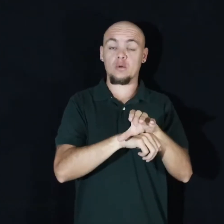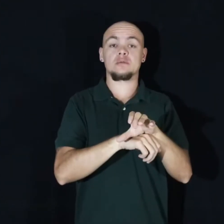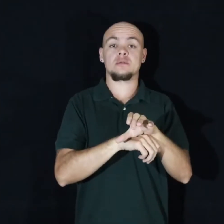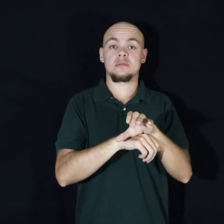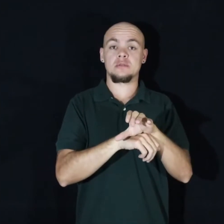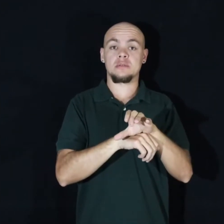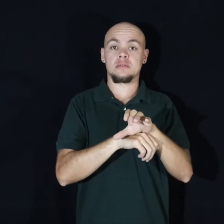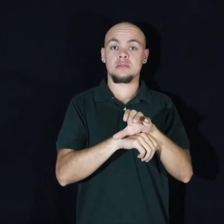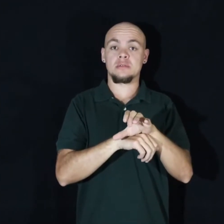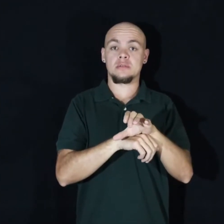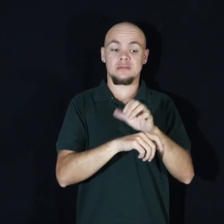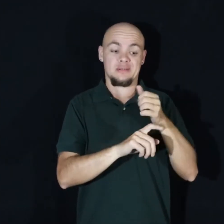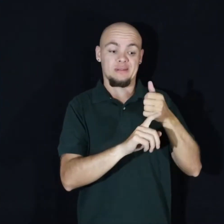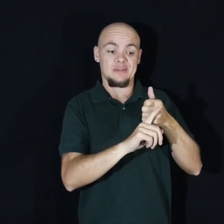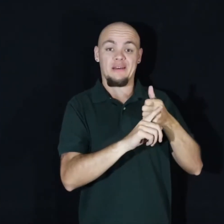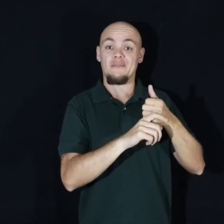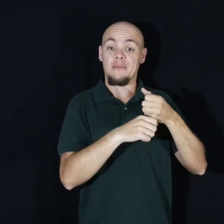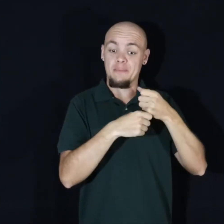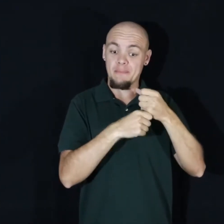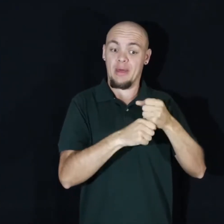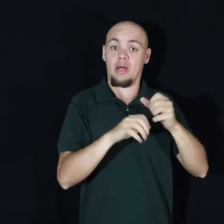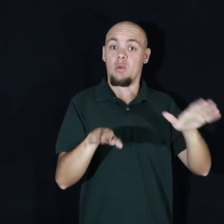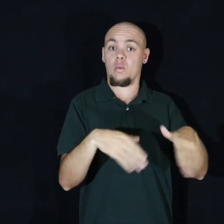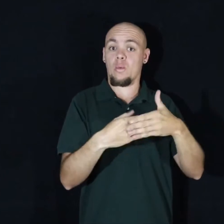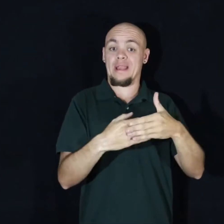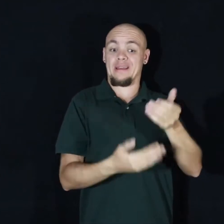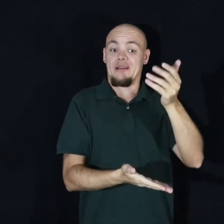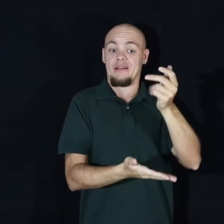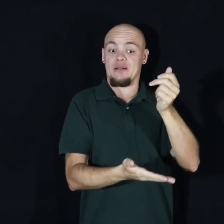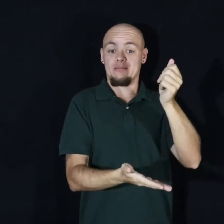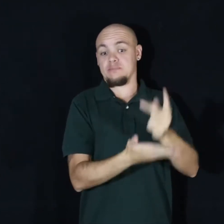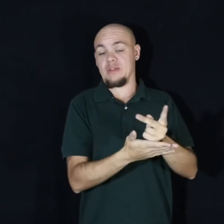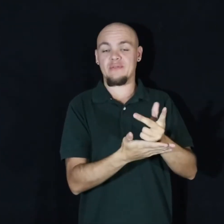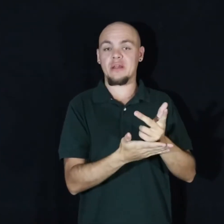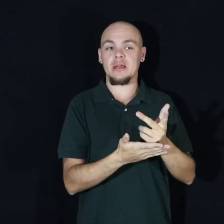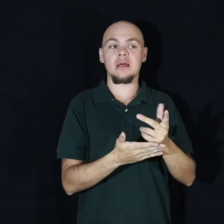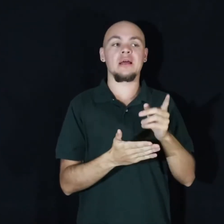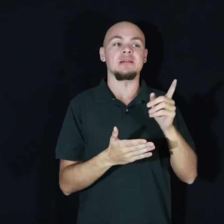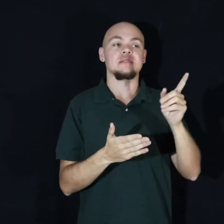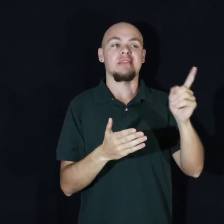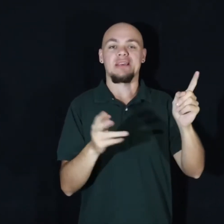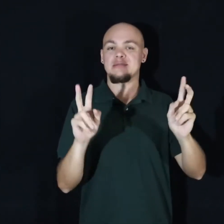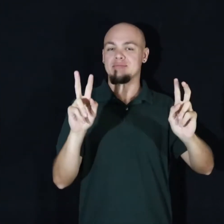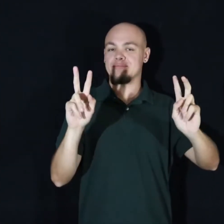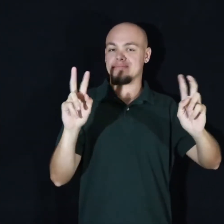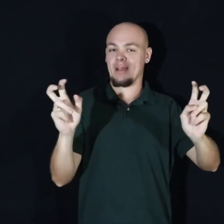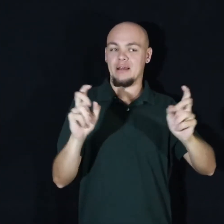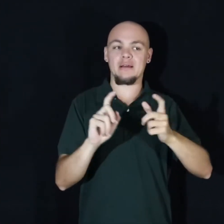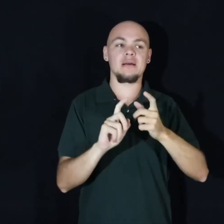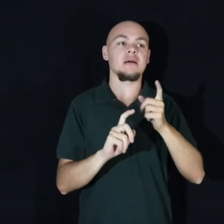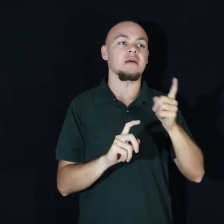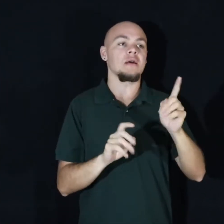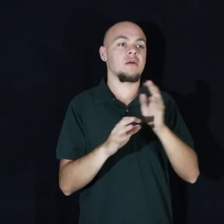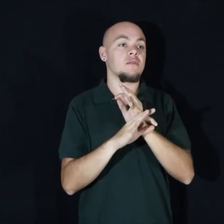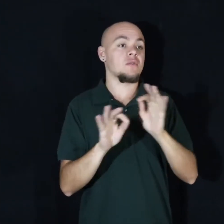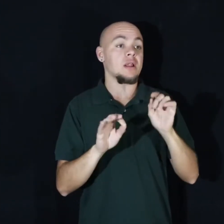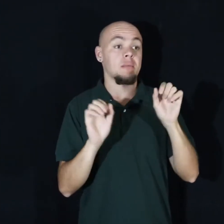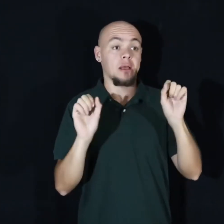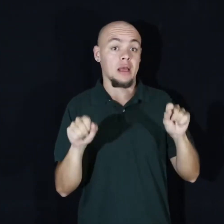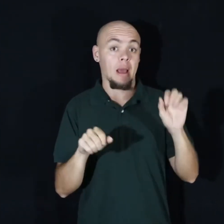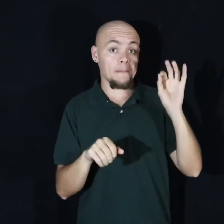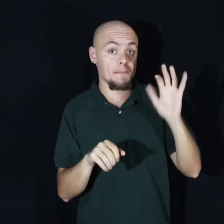look at this. Can pastors be forced to perform a wedding? I picked this headline out from Religious Freedom